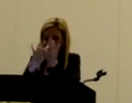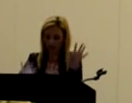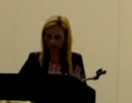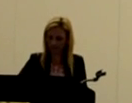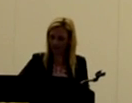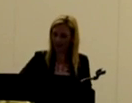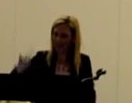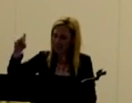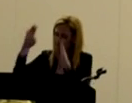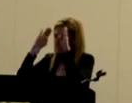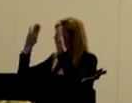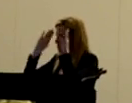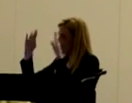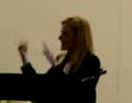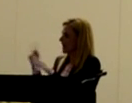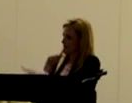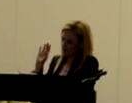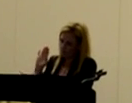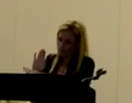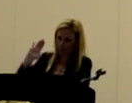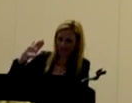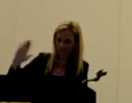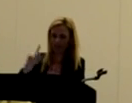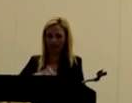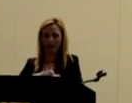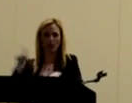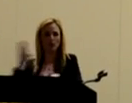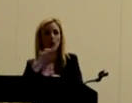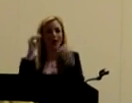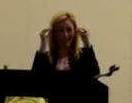They need the attention, someone devoting time to them.